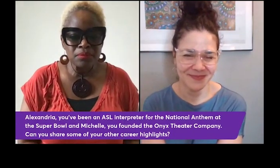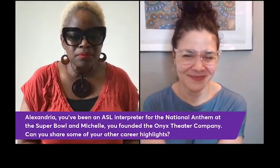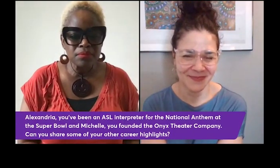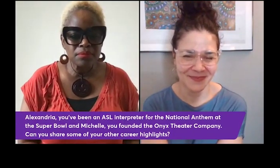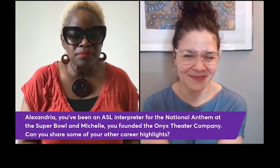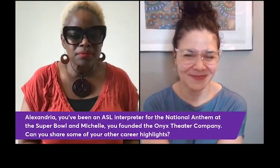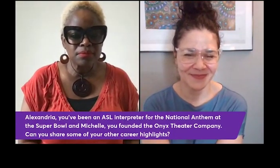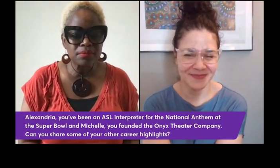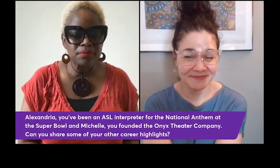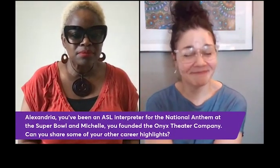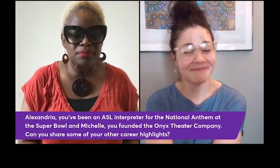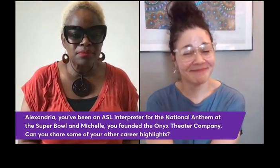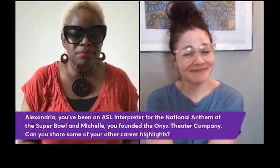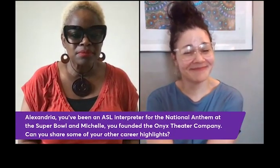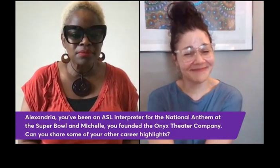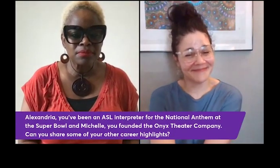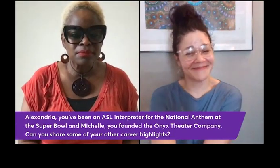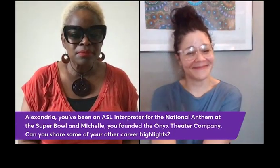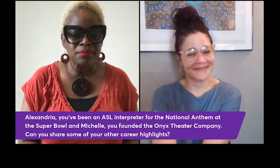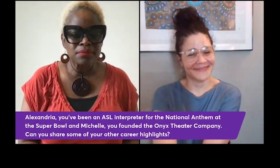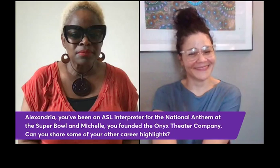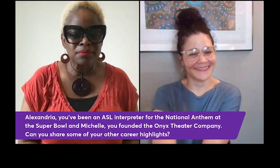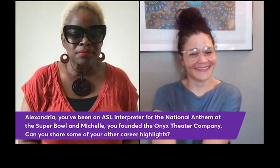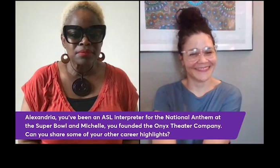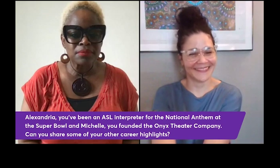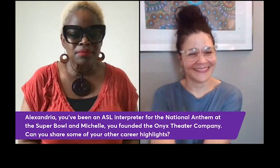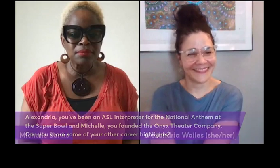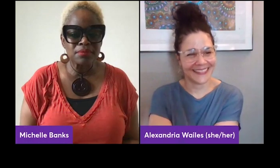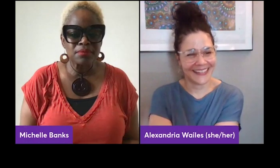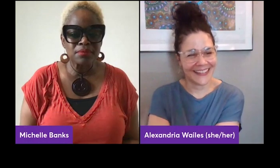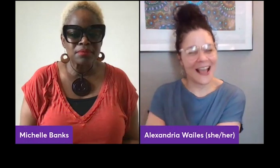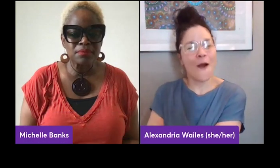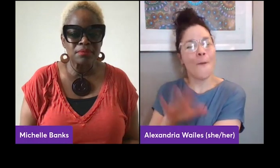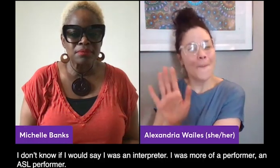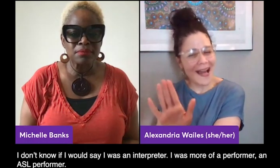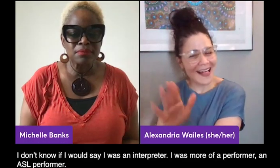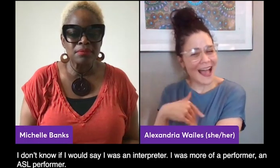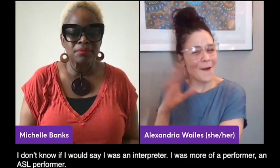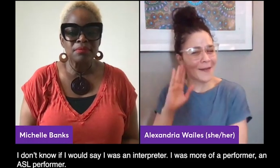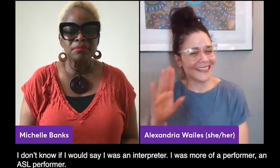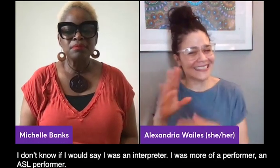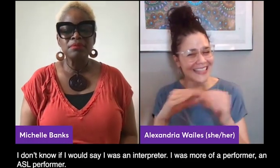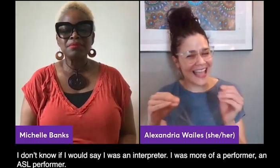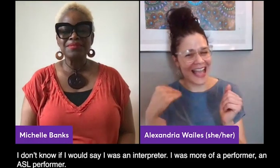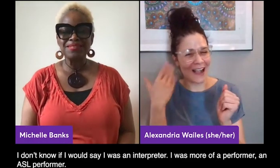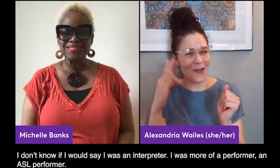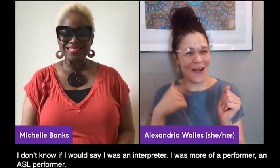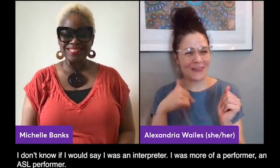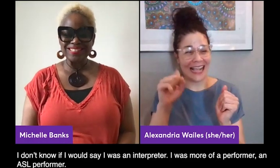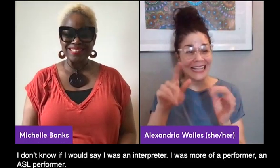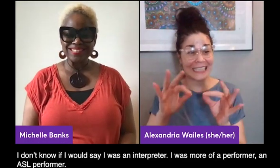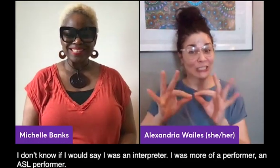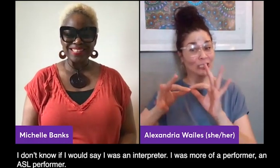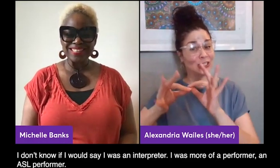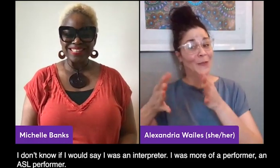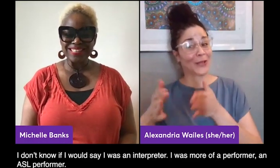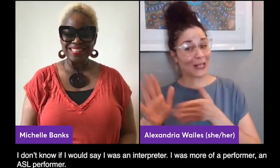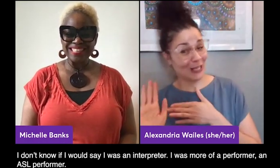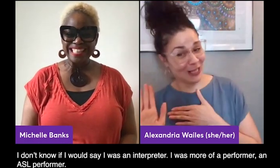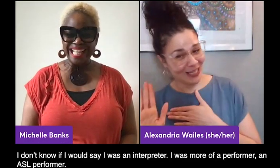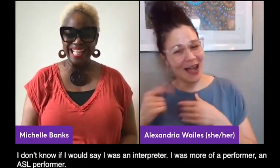for the national anthem at the Super Bowl, and Michelle, you founded the Onyx Theater Company. Can you share some of your other career